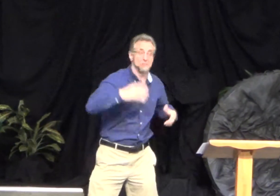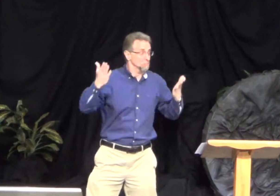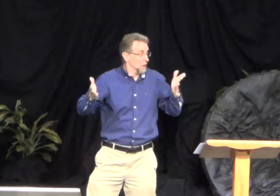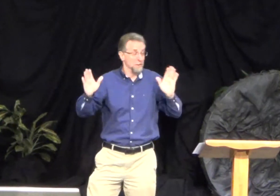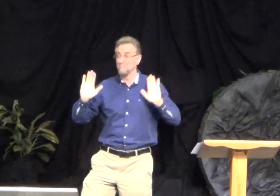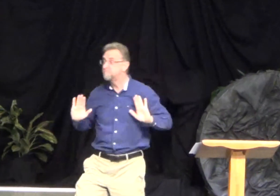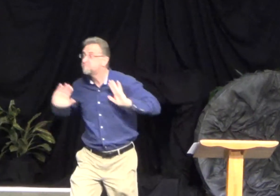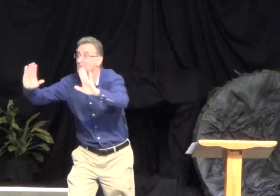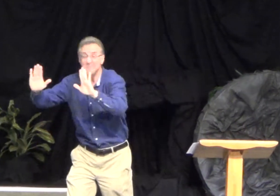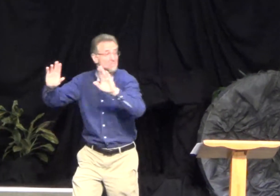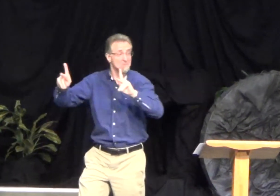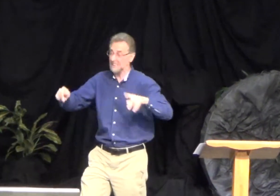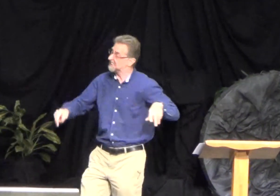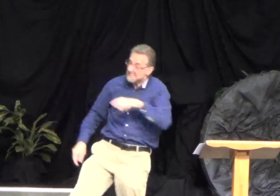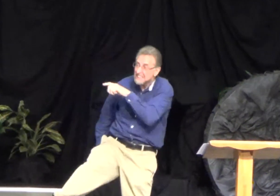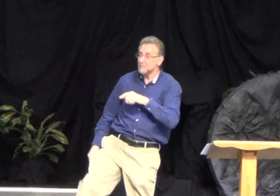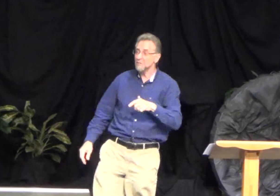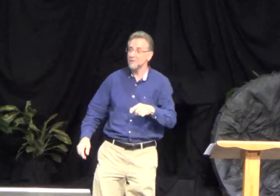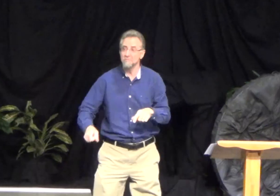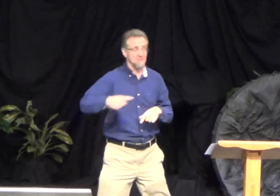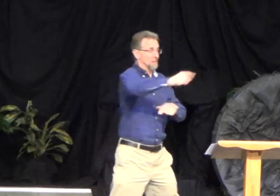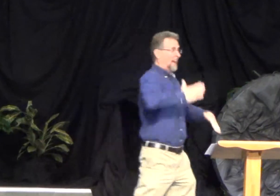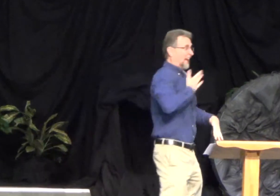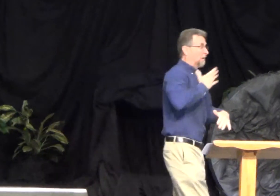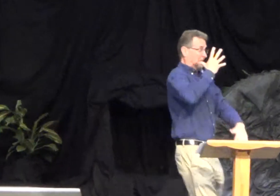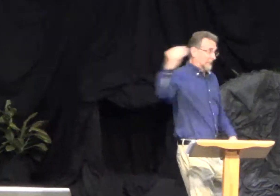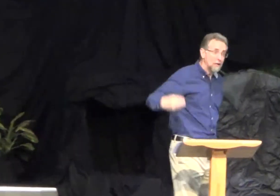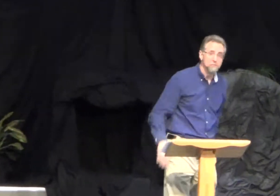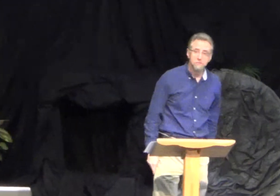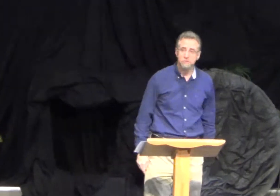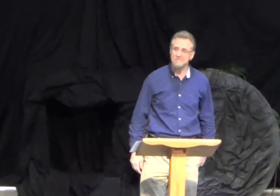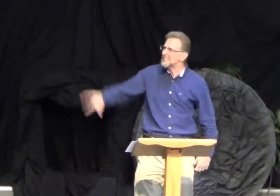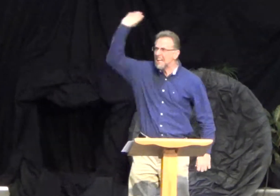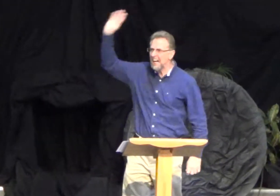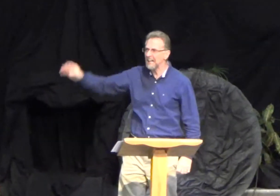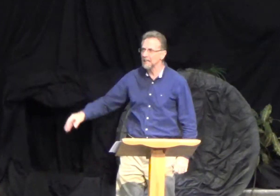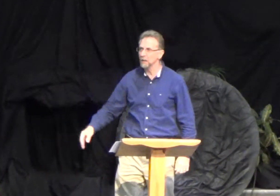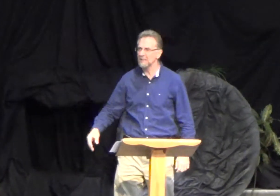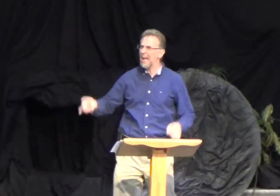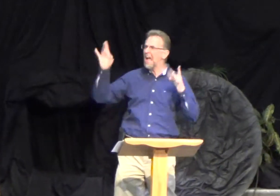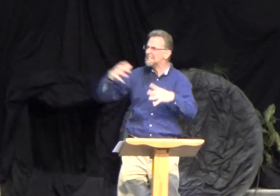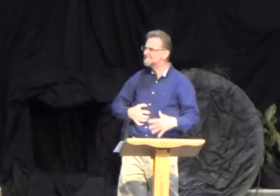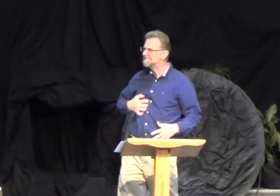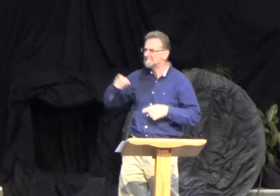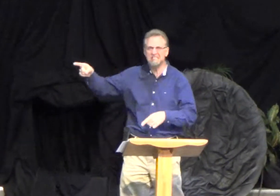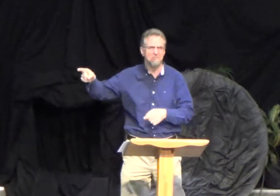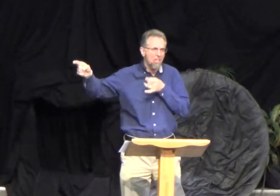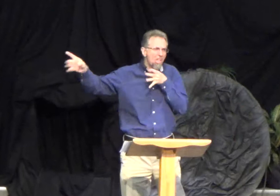we will not have this man joining over us. Get out, leave. Get away. We don't like